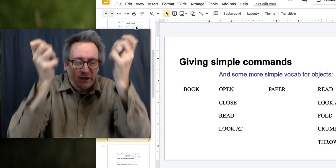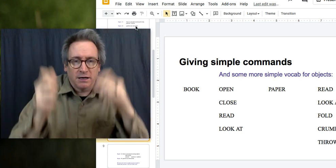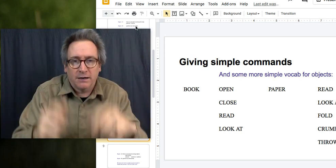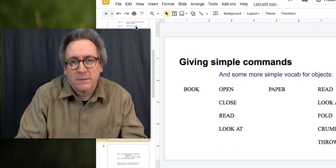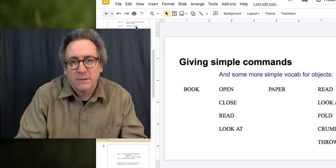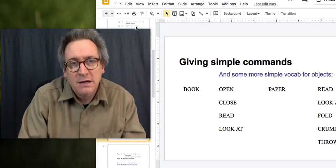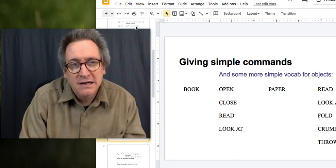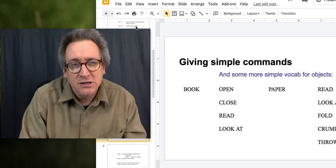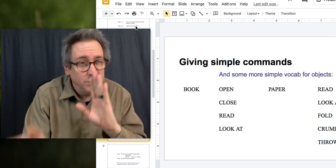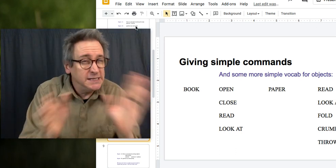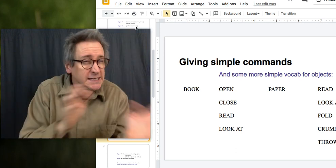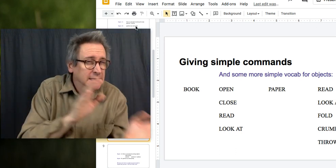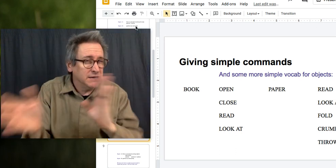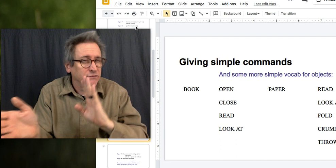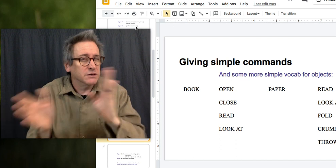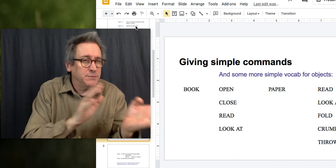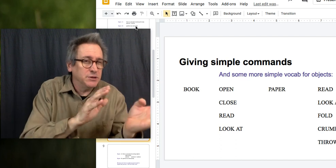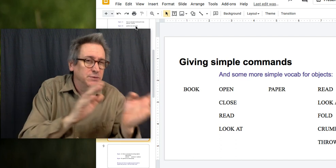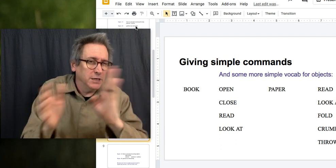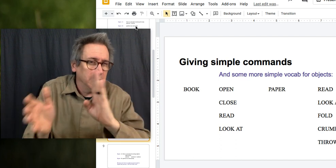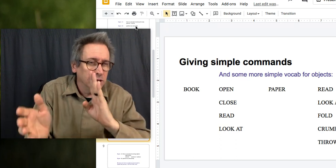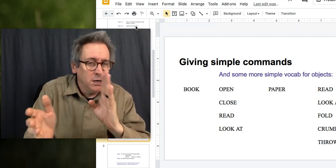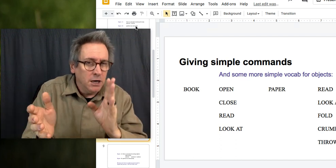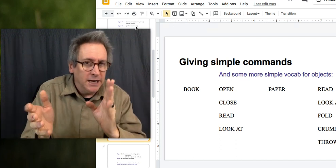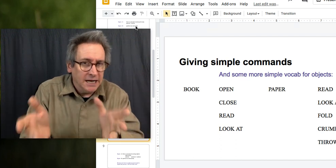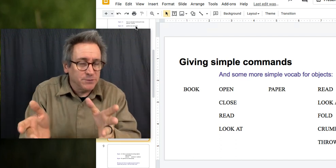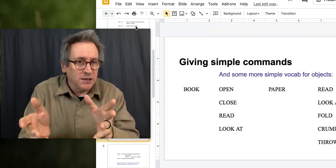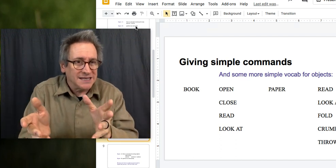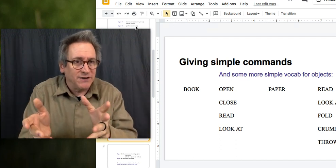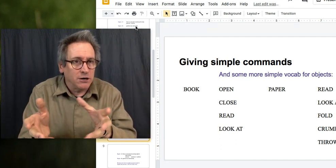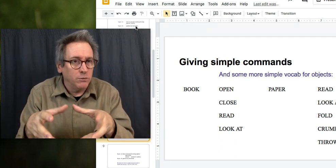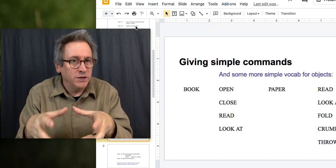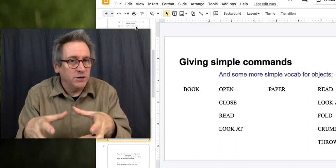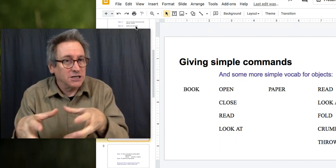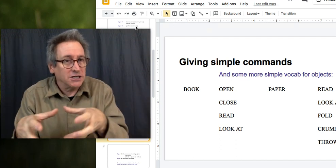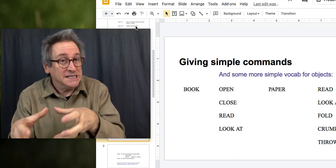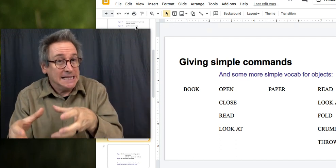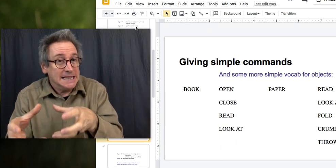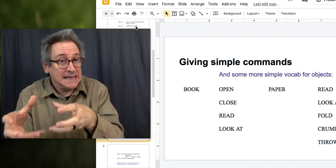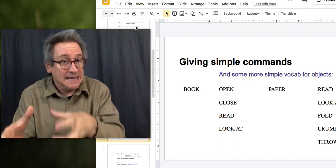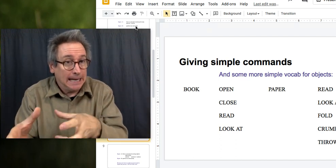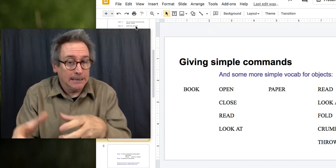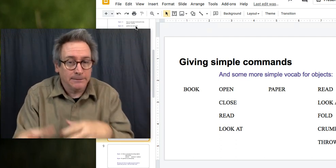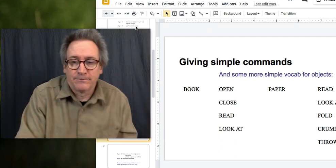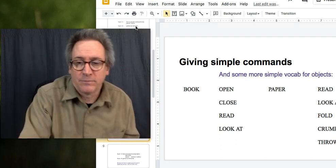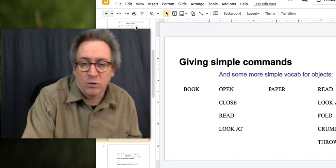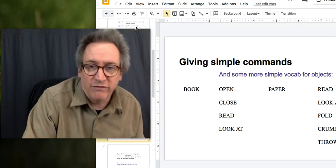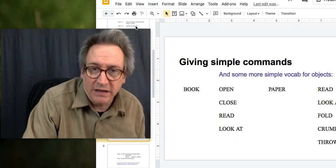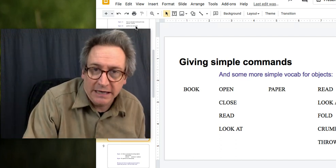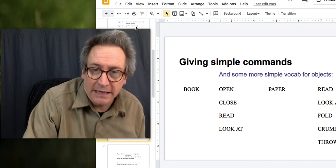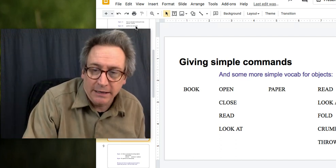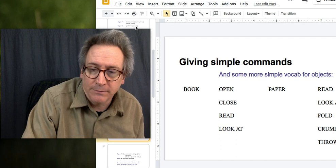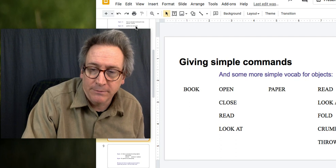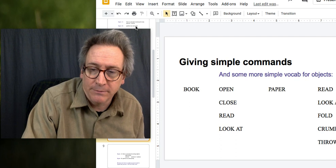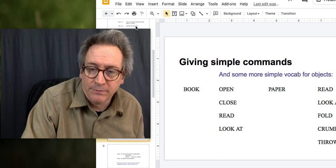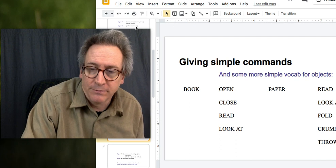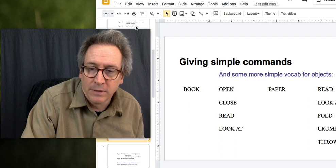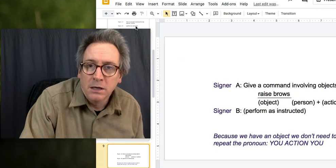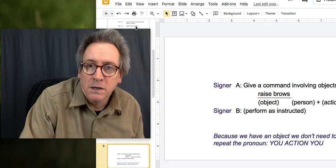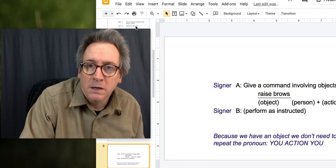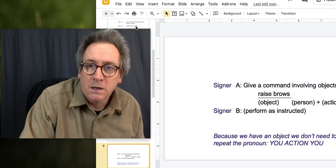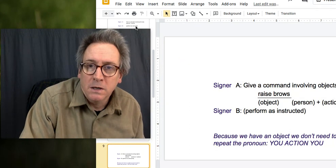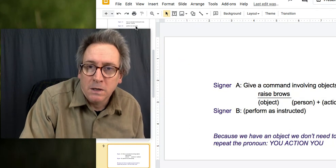lifting it up. So you can see the difference between an instrument classifier. We don't actually see that thing. We fill it in.